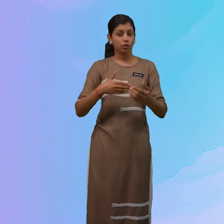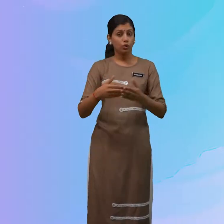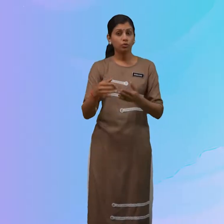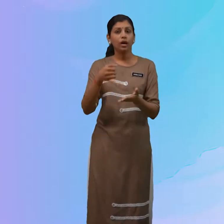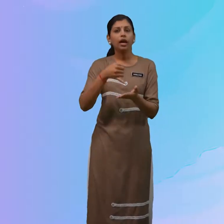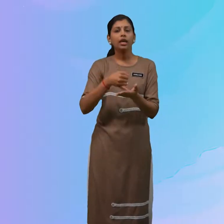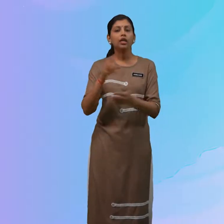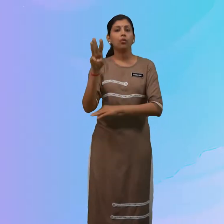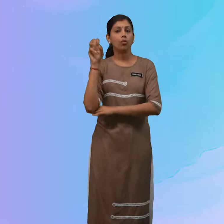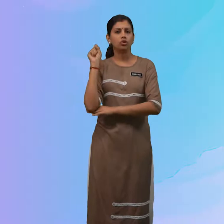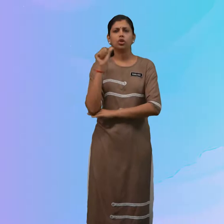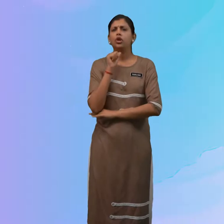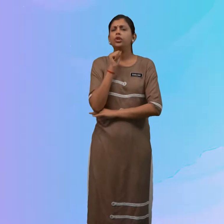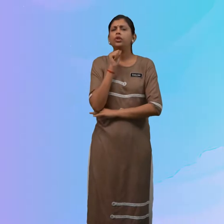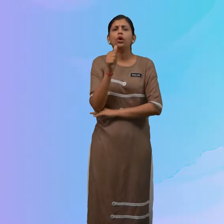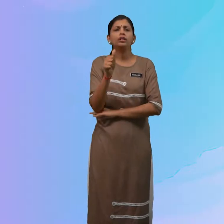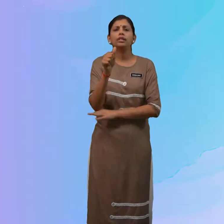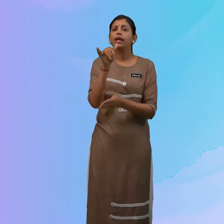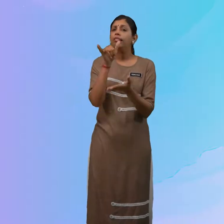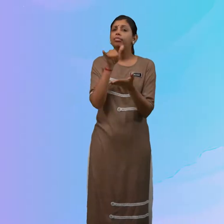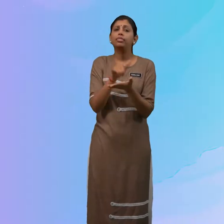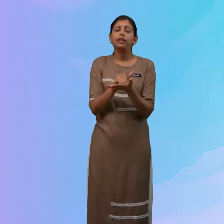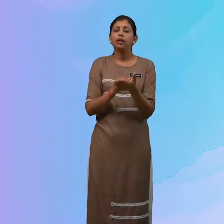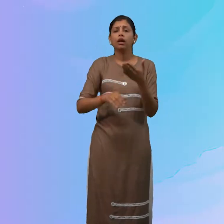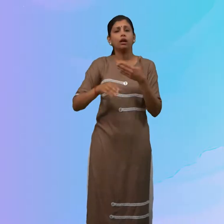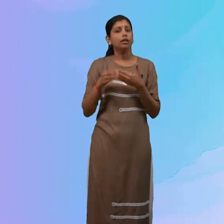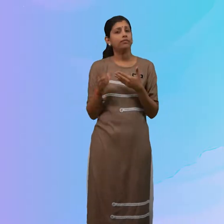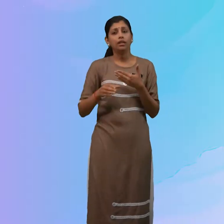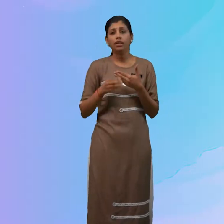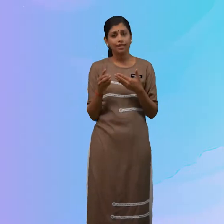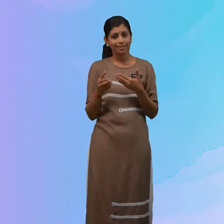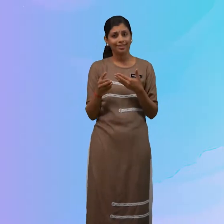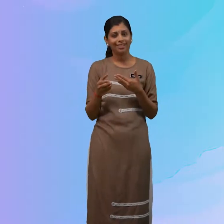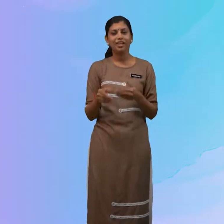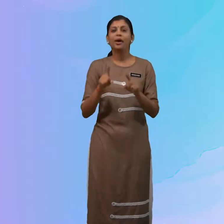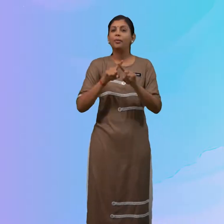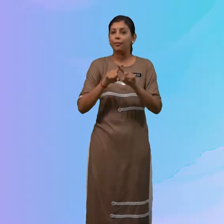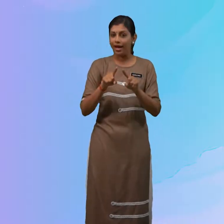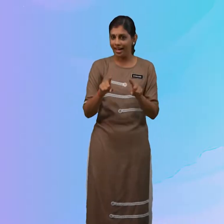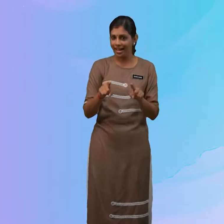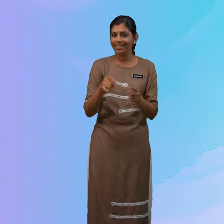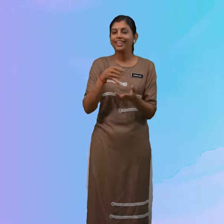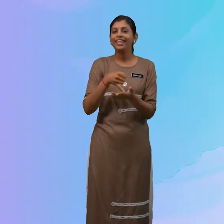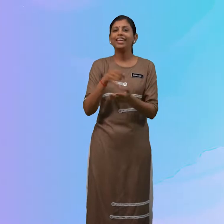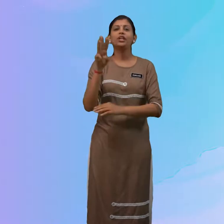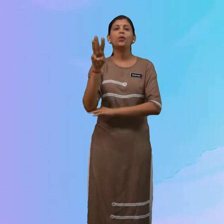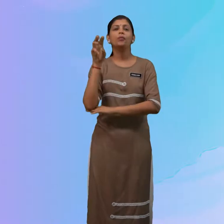Although it was not that convenient, but it